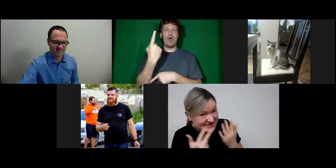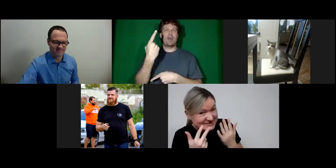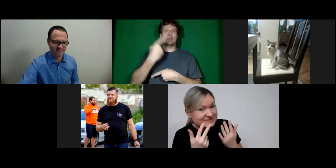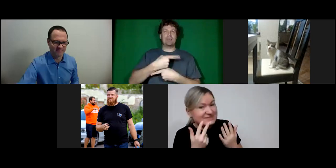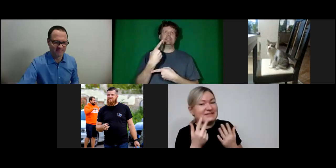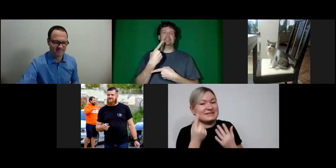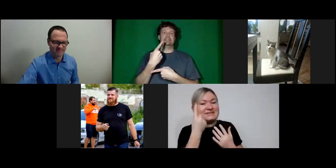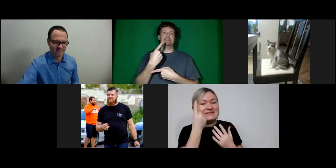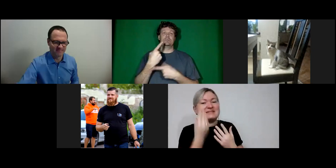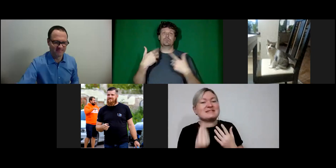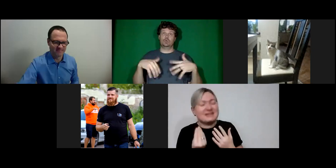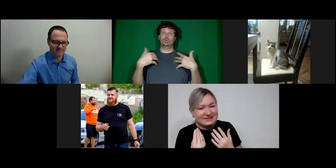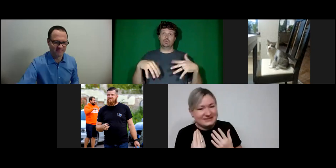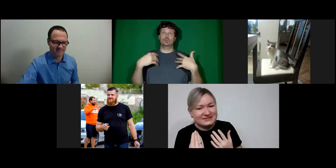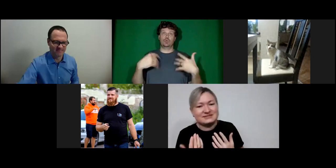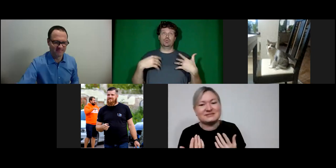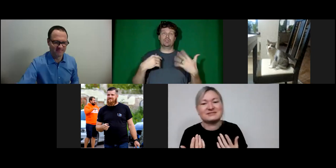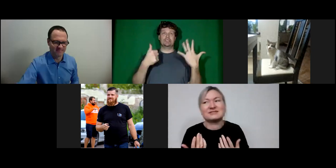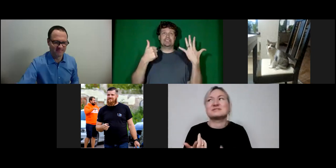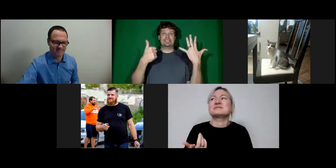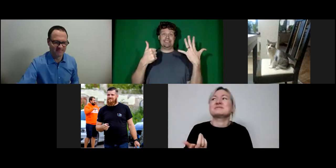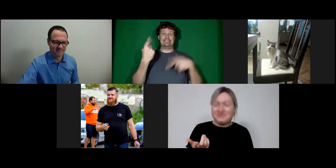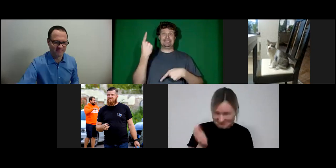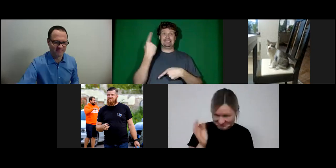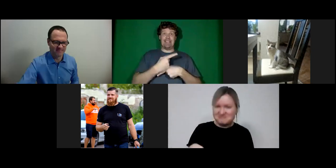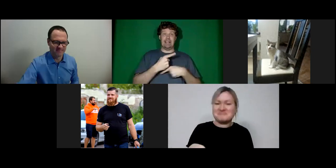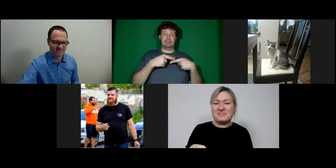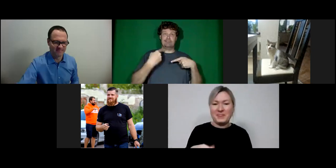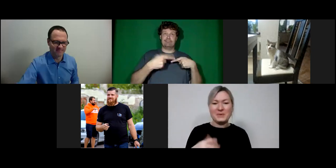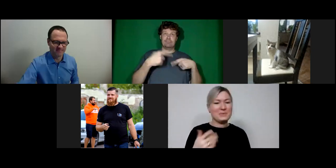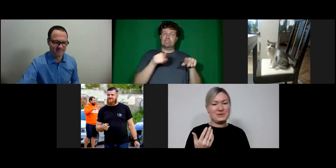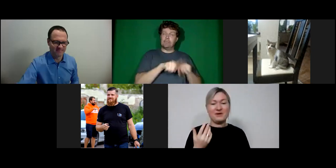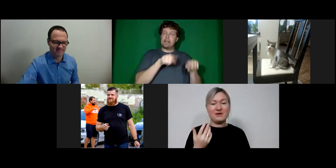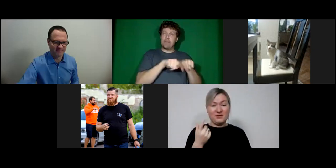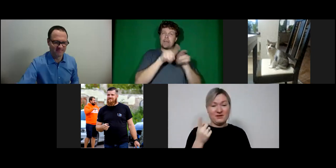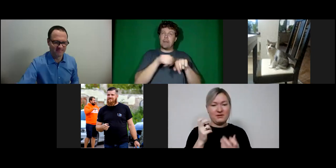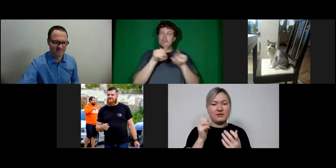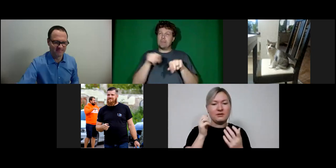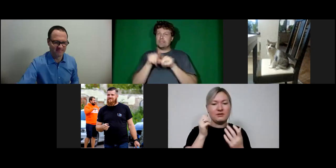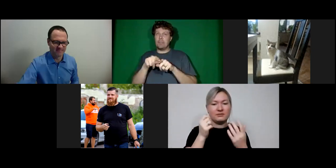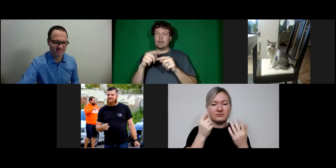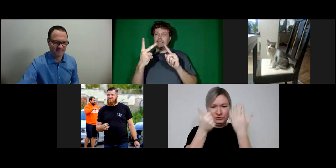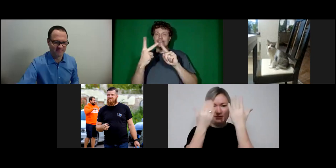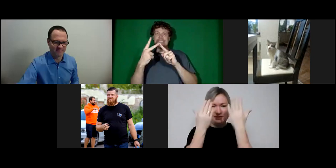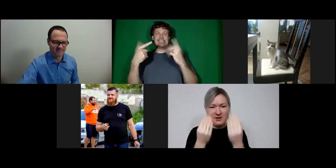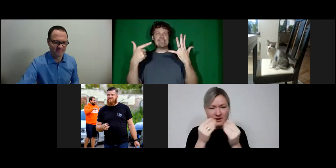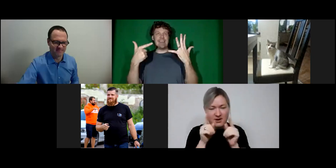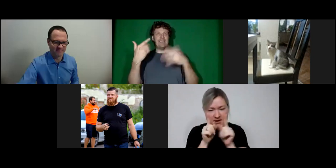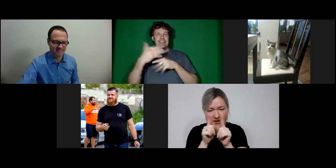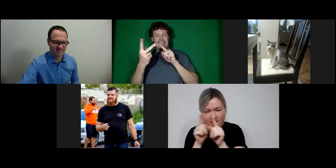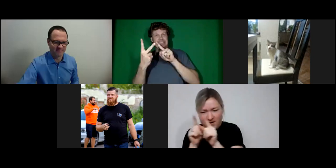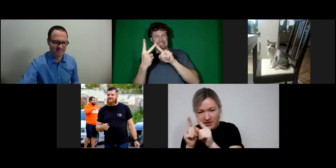train for dance. So I started training for 6 to 8 hours, 6 days a week.